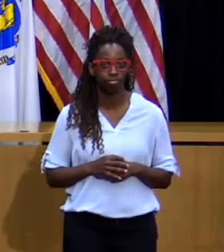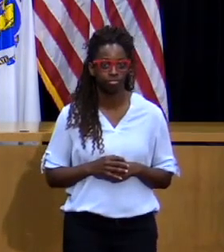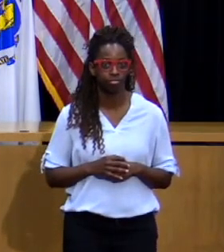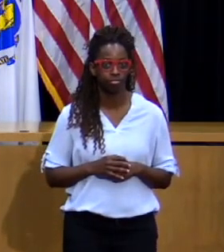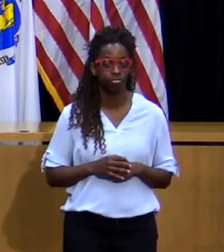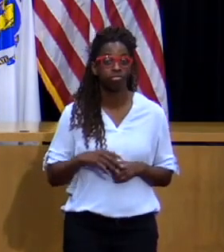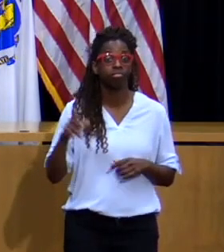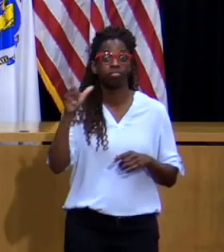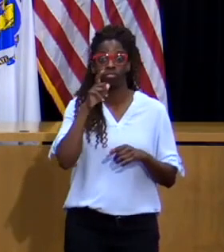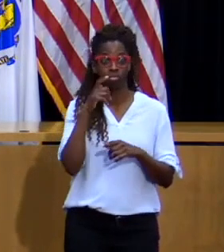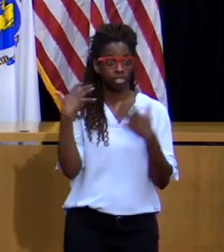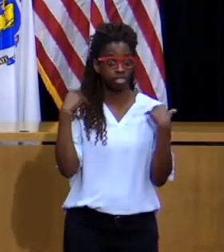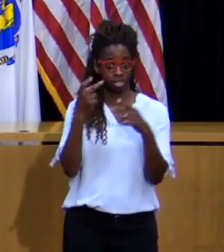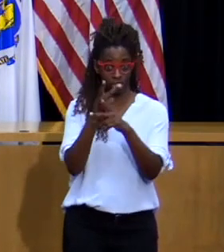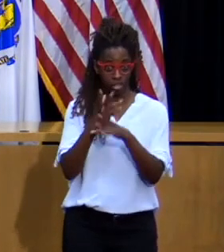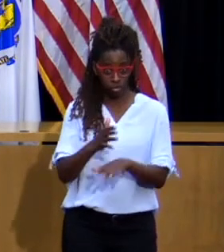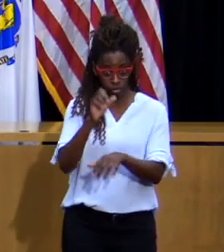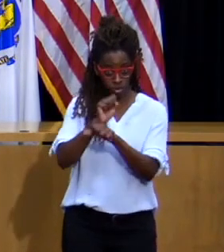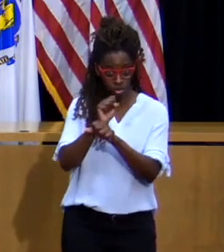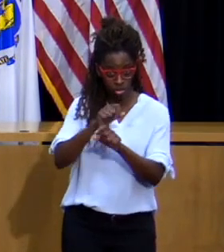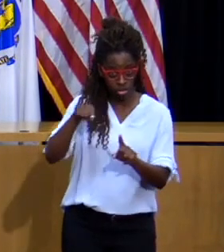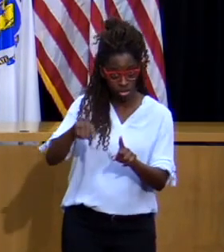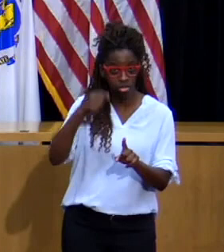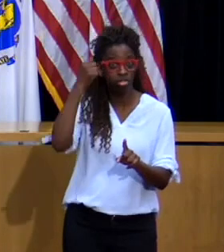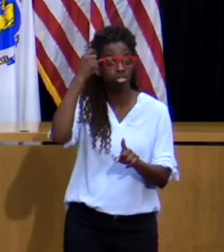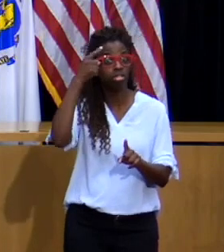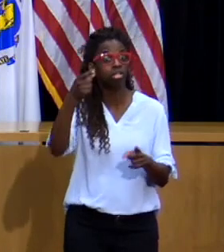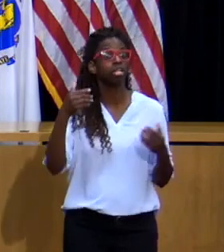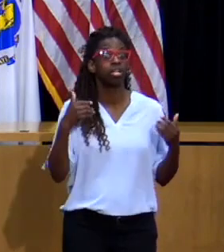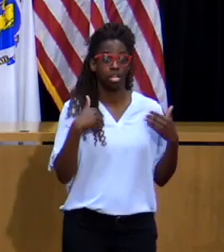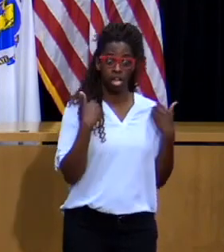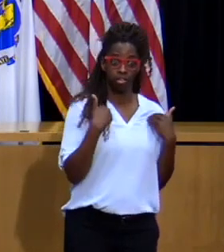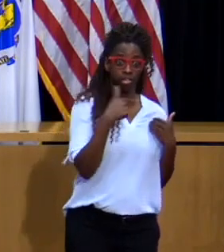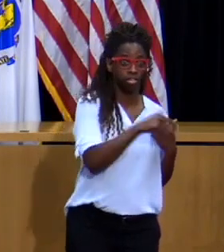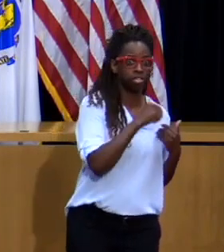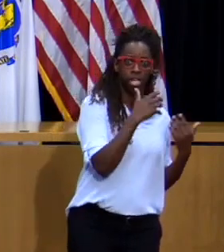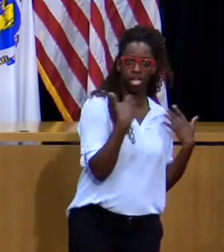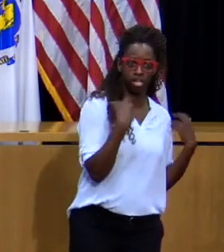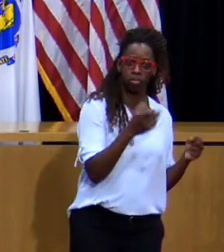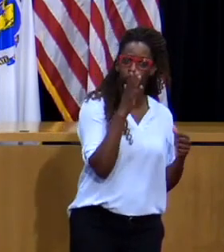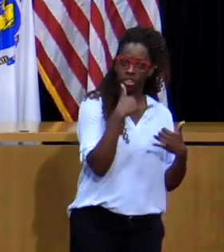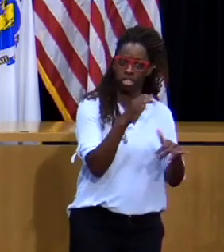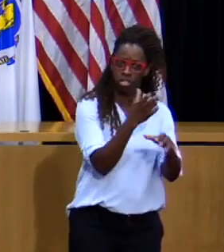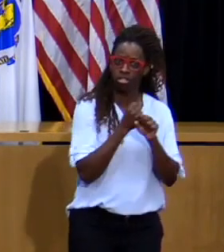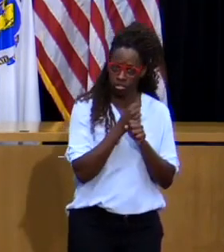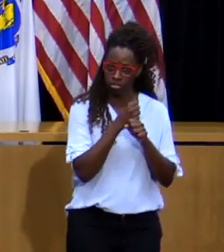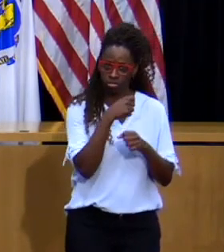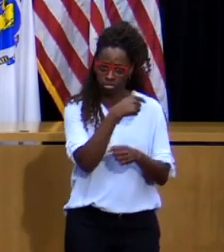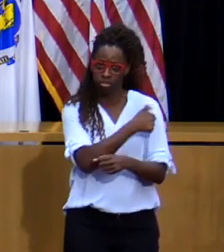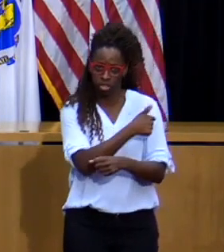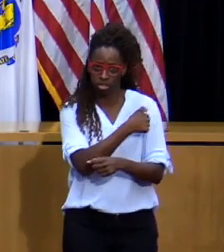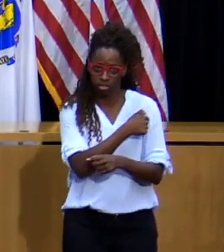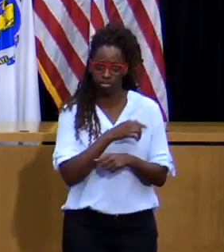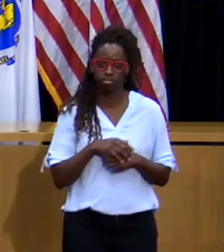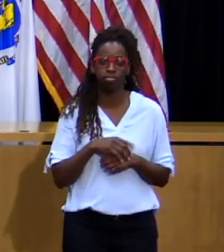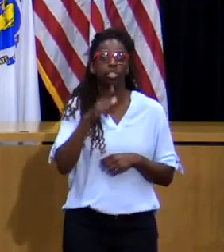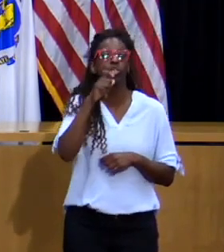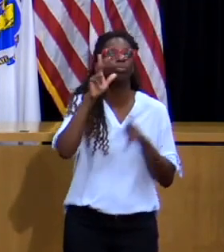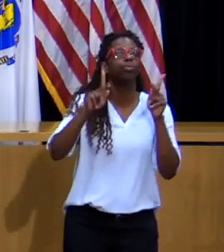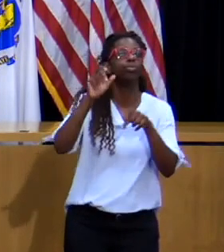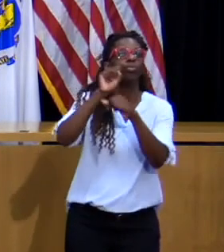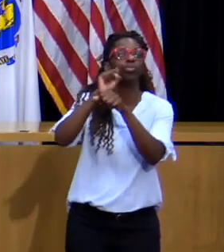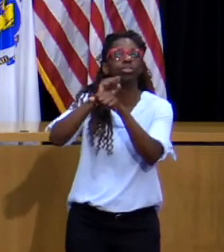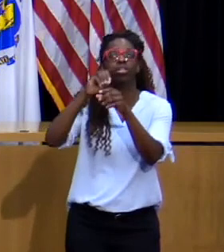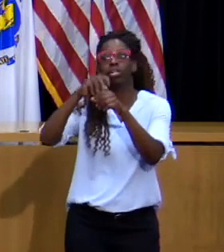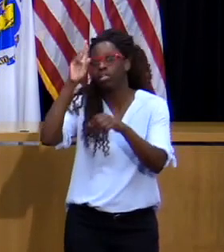first prioritization. So people should see these prioritizations for what they are, right? But they're not rigid. It doesn't mean any young person